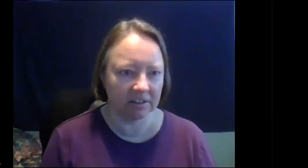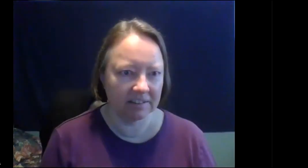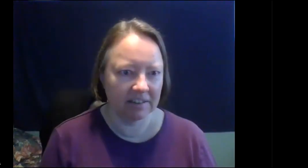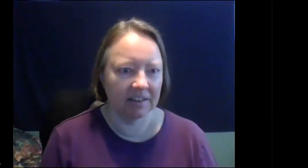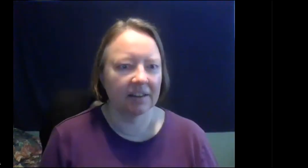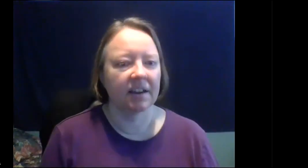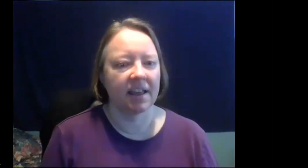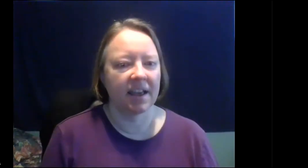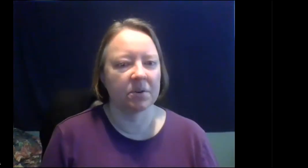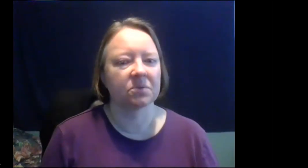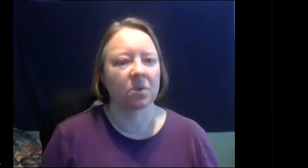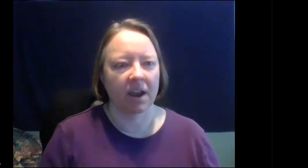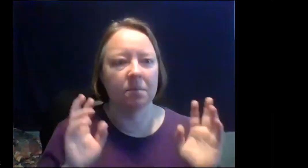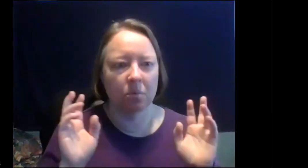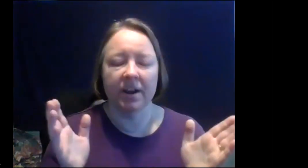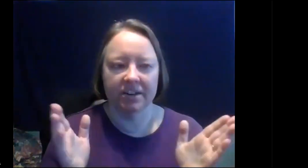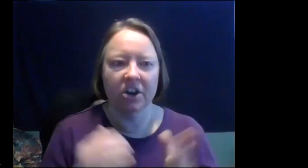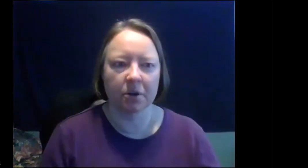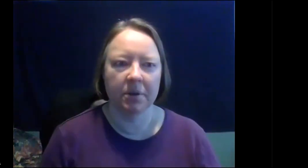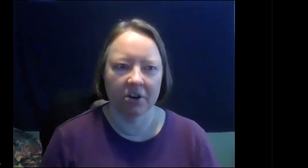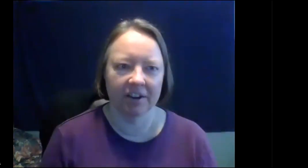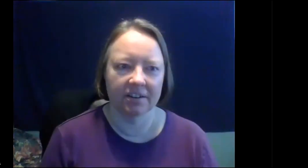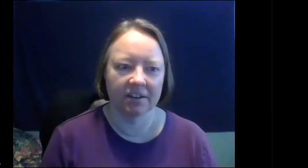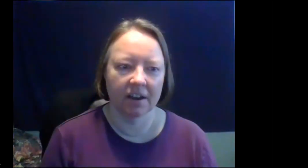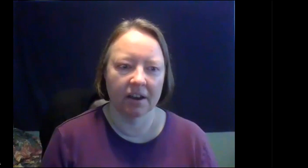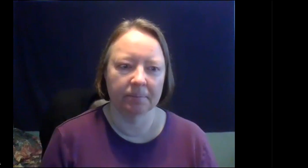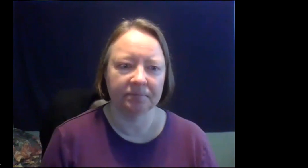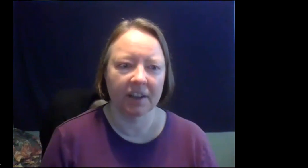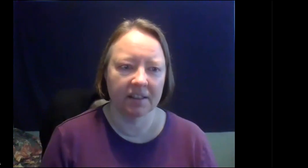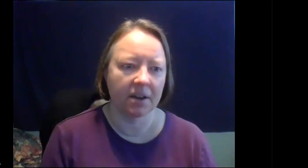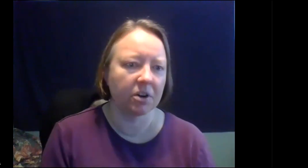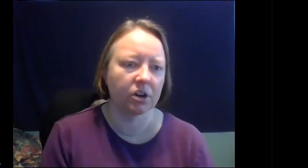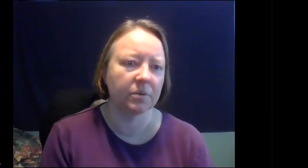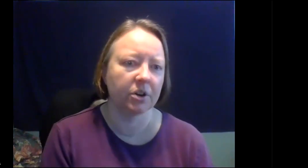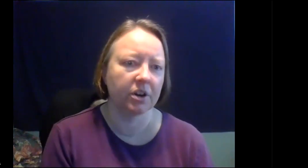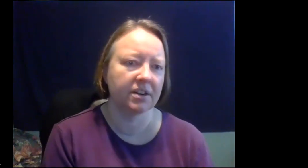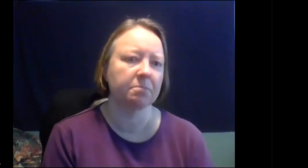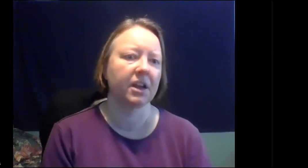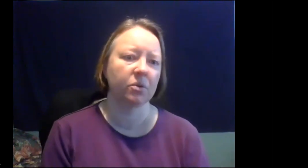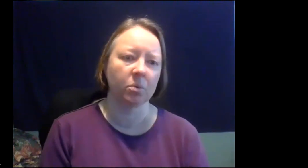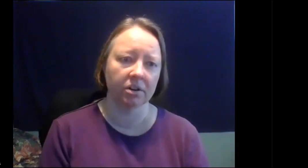all. And that was kind of quite a dark period in the deaf and hard of hearing and deafblind